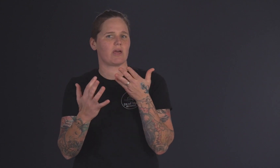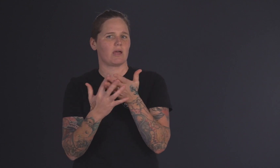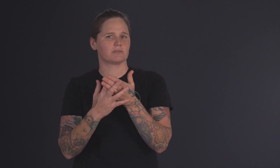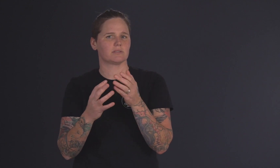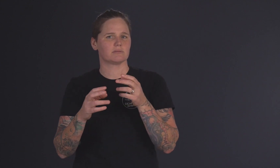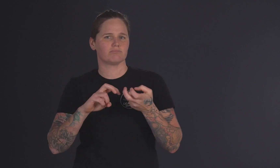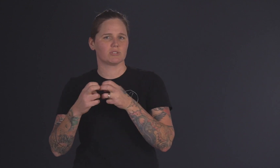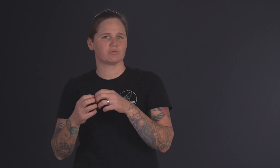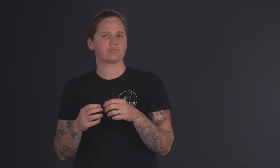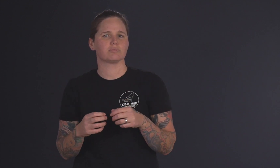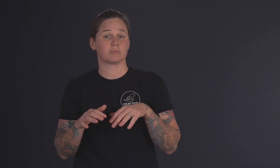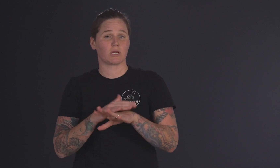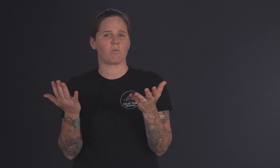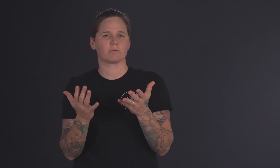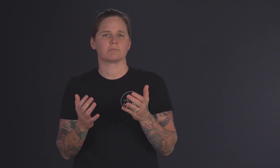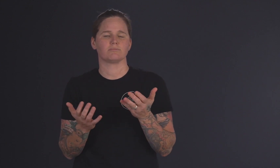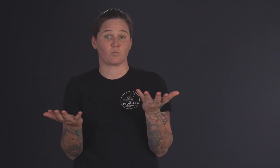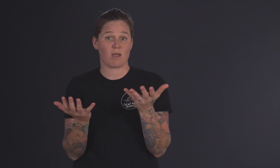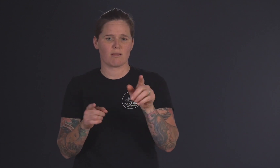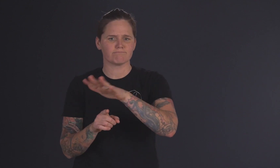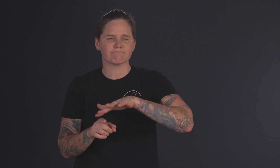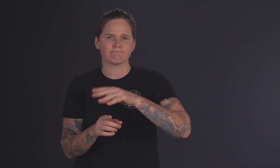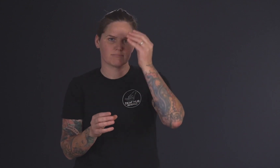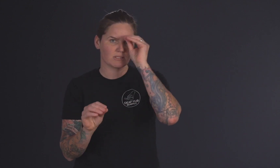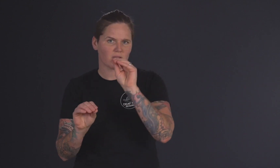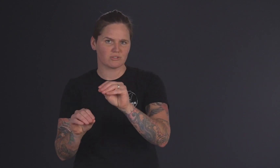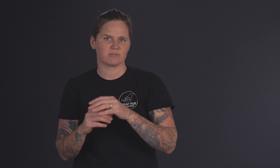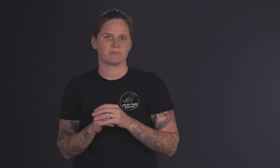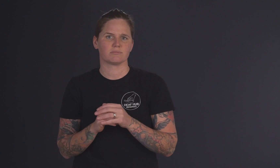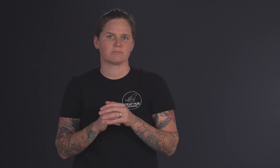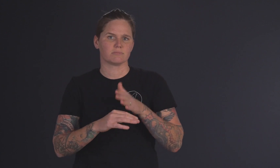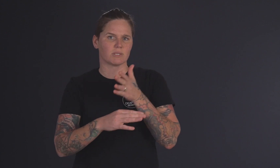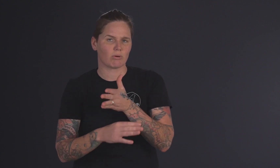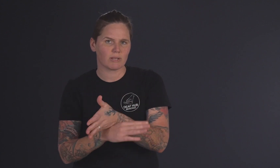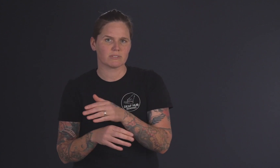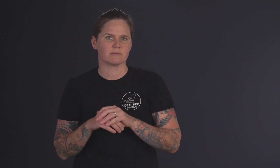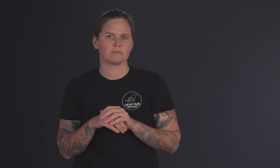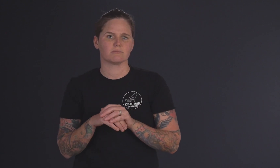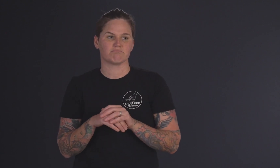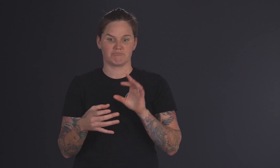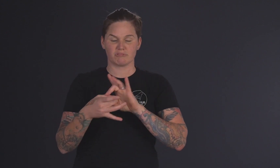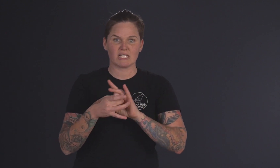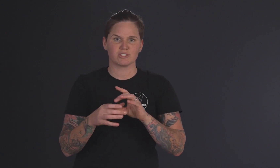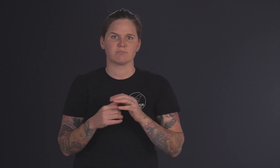settings. Our other stories expose barriers faced in education, employment,